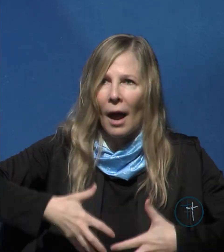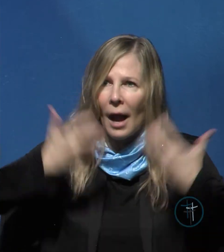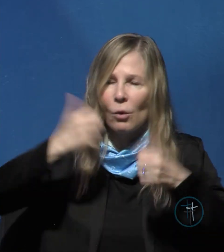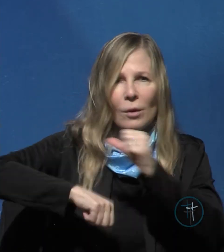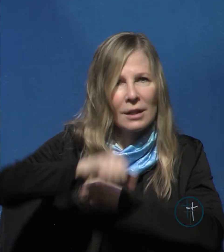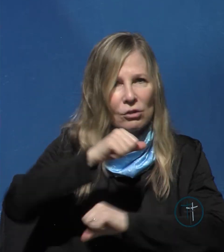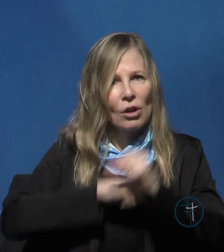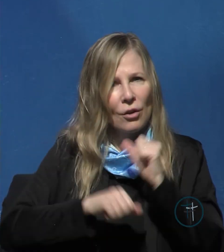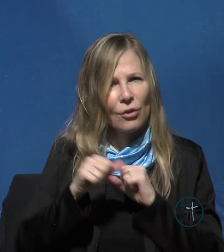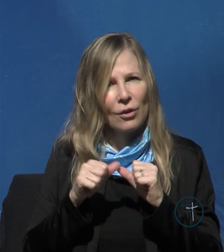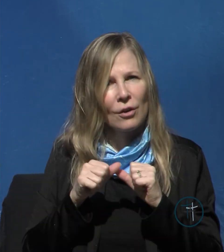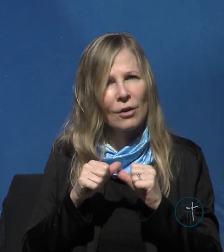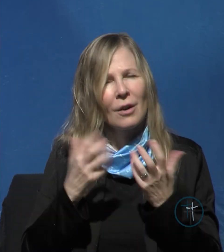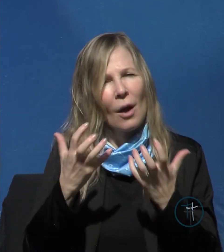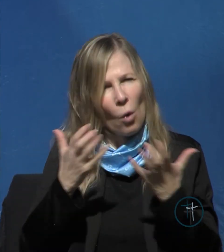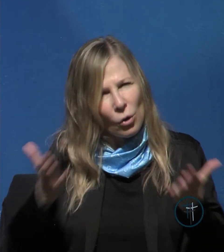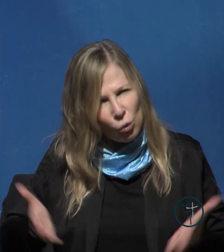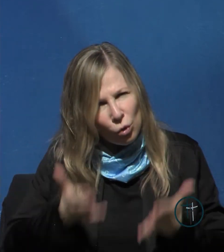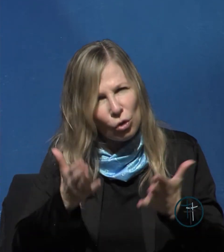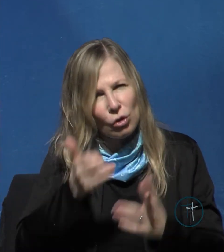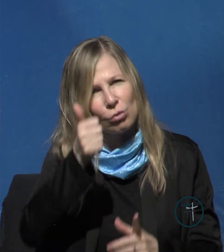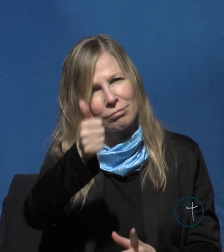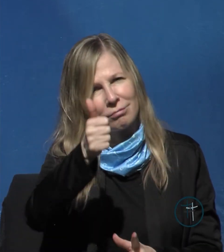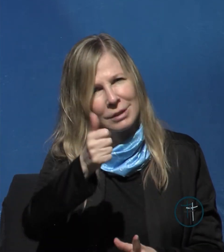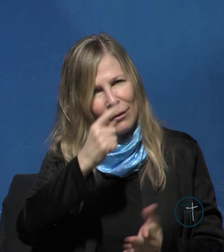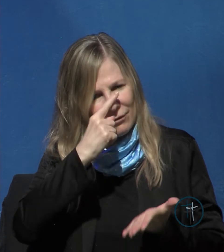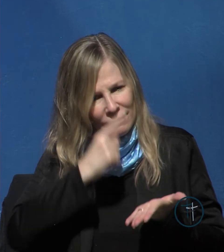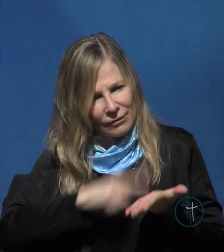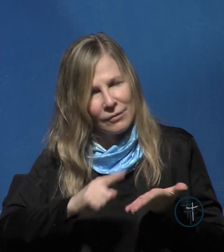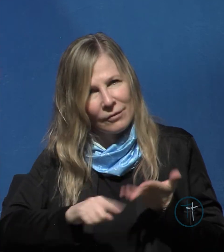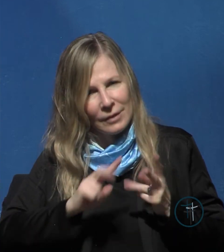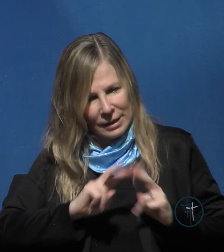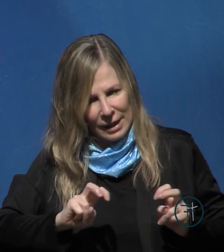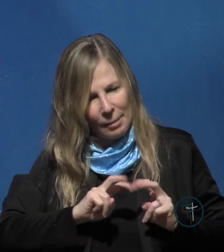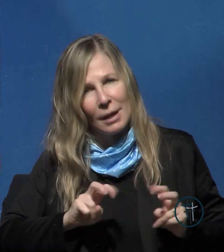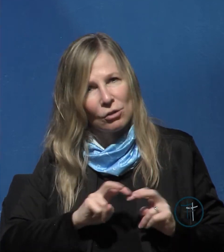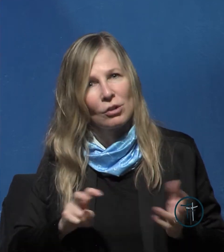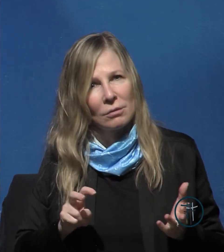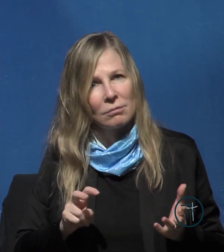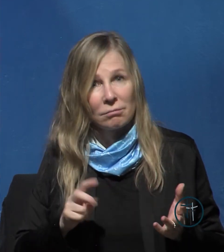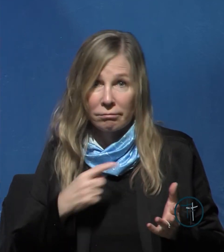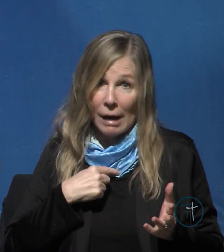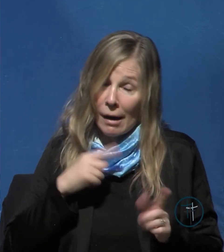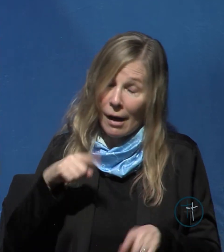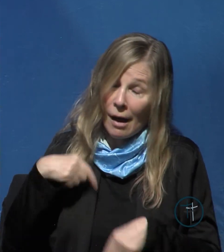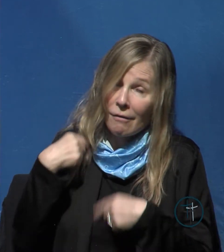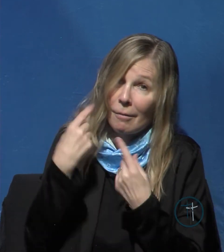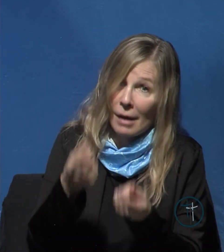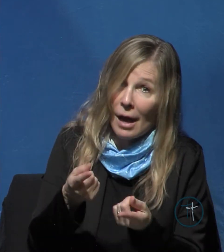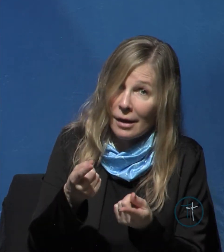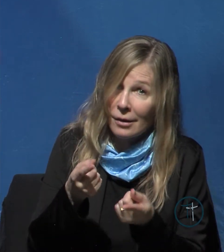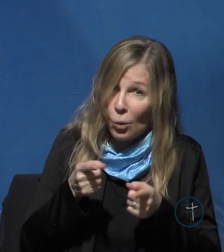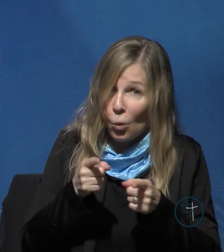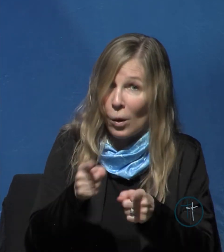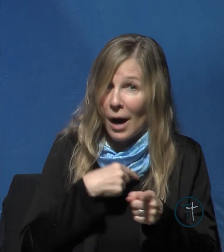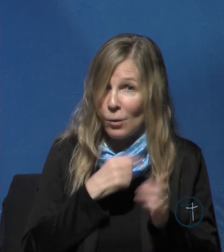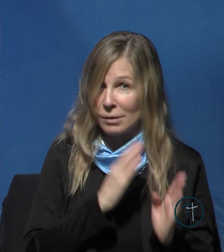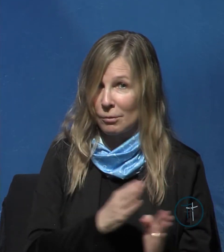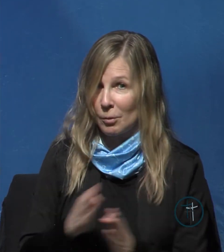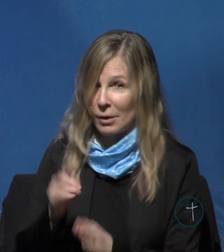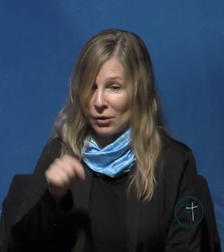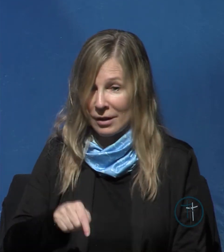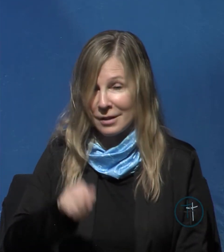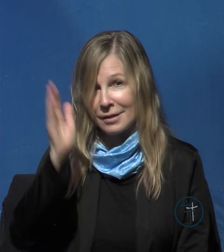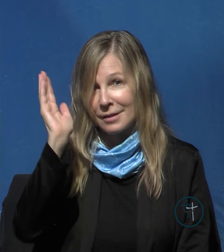Let me encourage you this morning, do some self-examination. As I have been doing as I prepare a message like this,